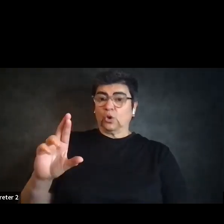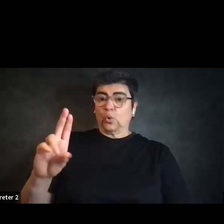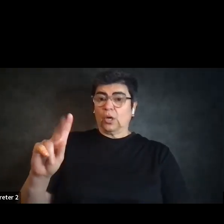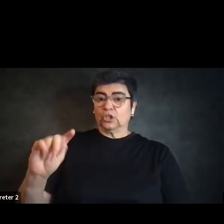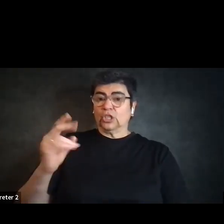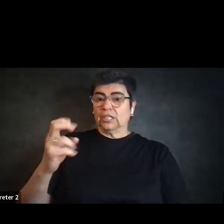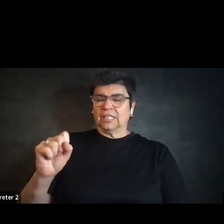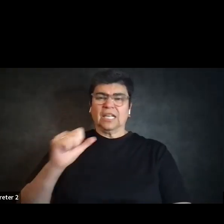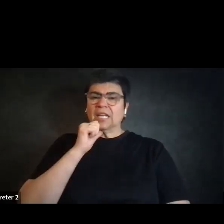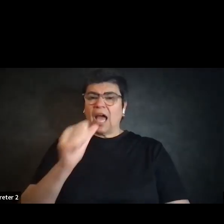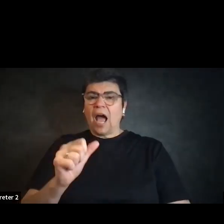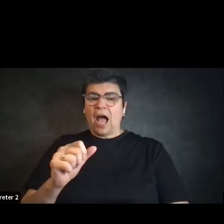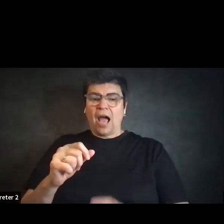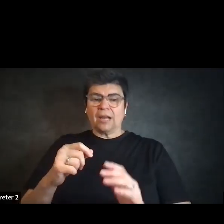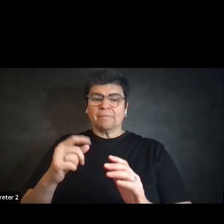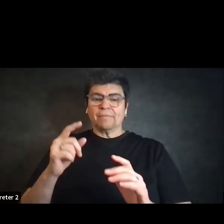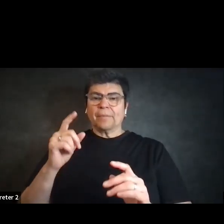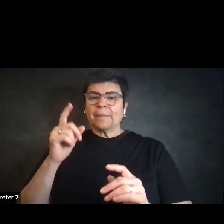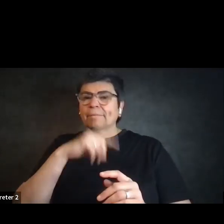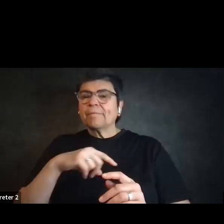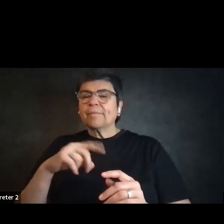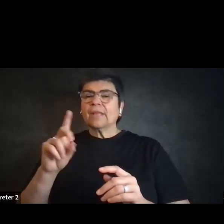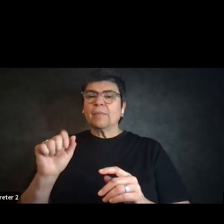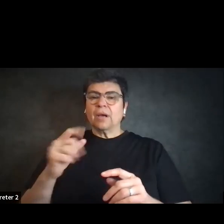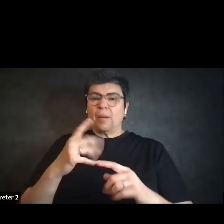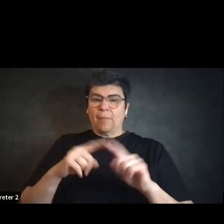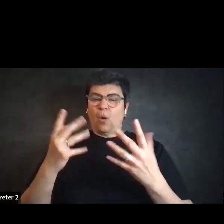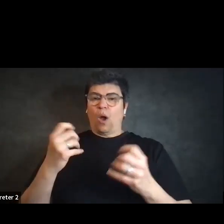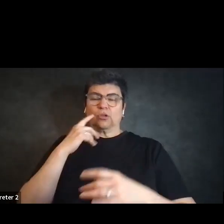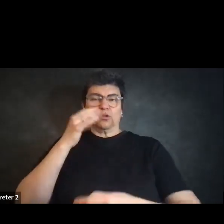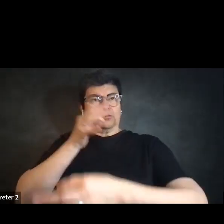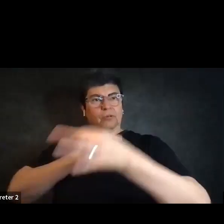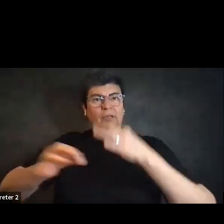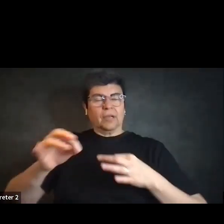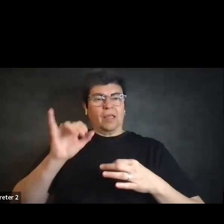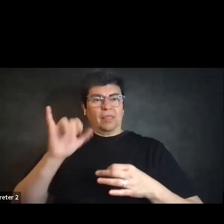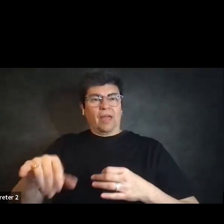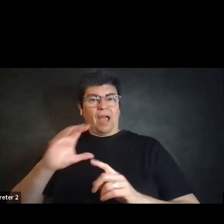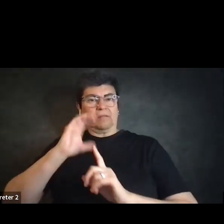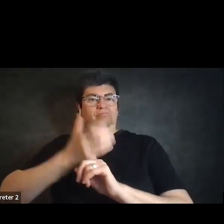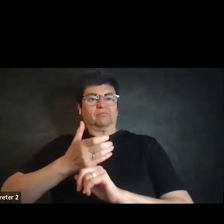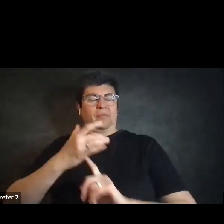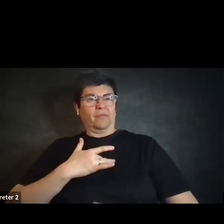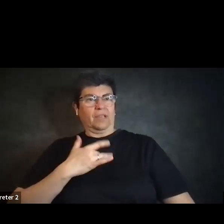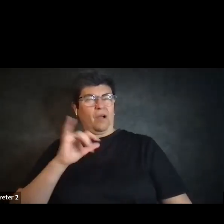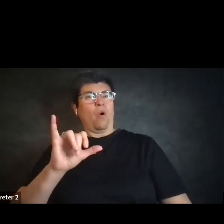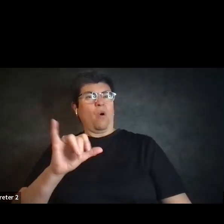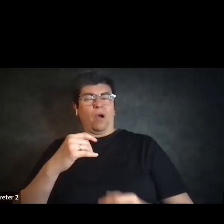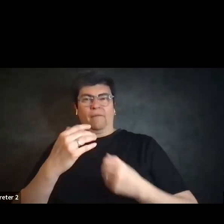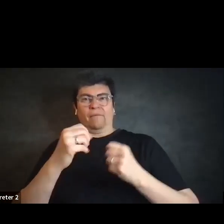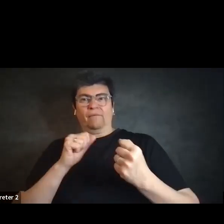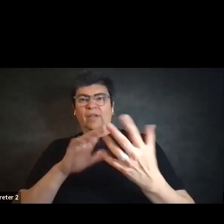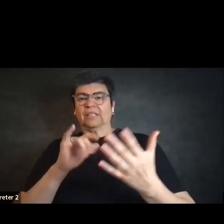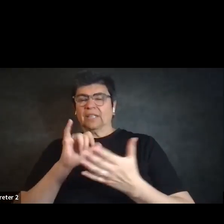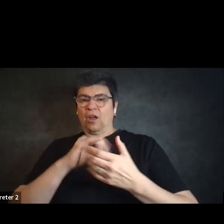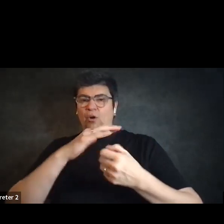feigning disability. Rather, they are trying to be in the shoes of the person who is facing this oppression. This is a powerful